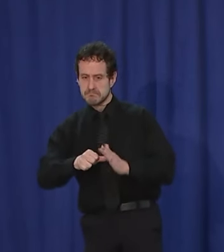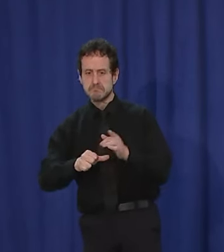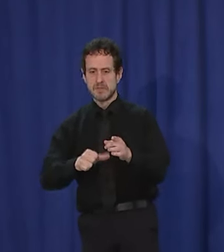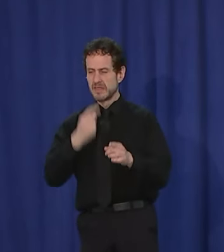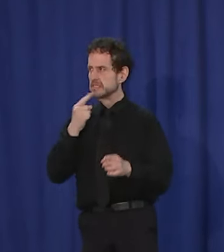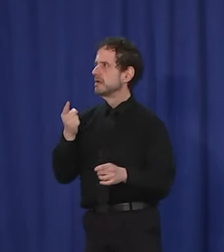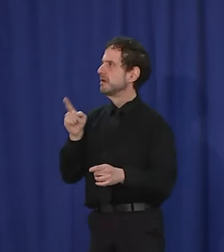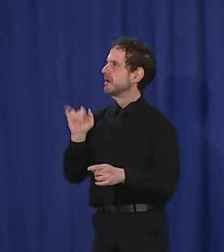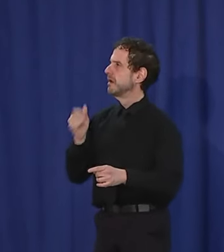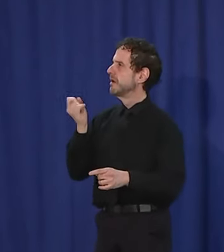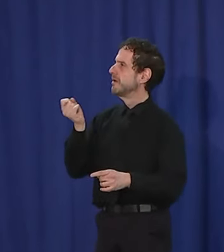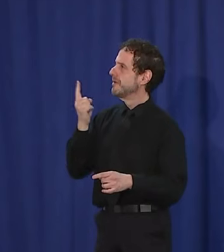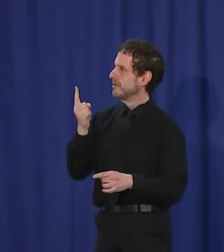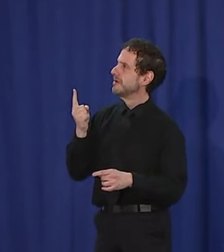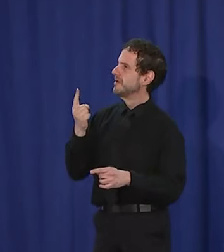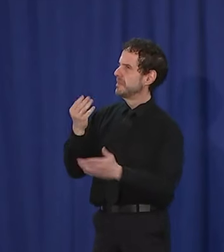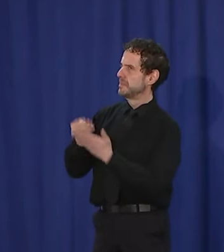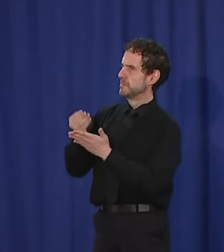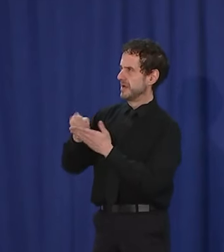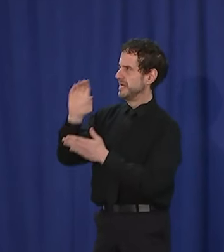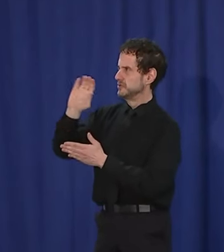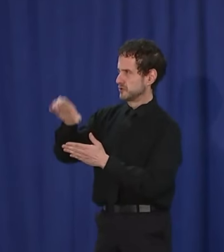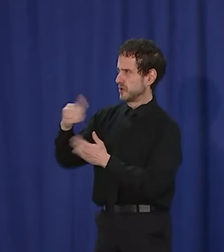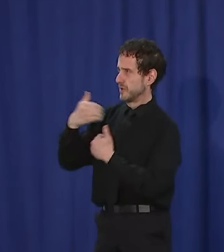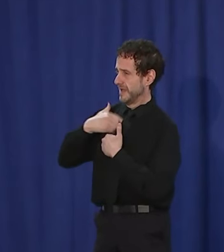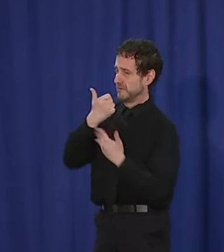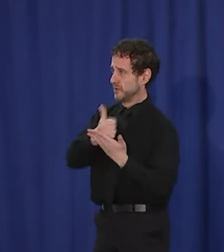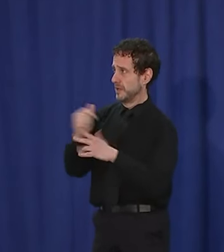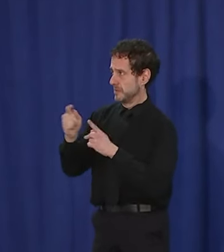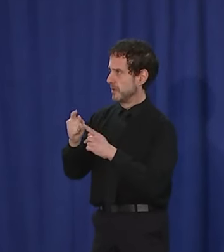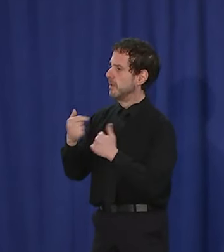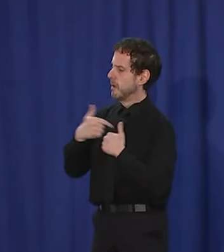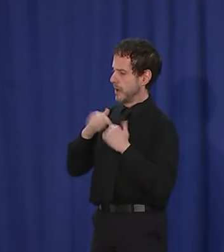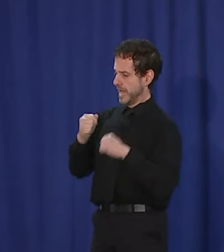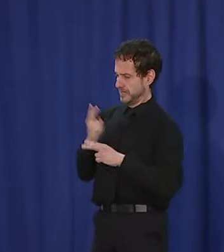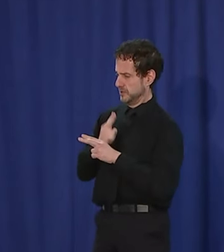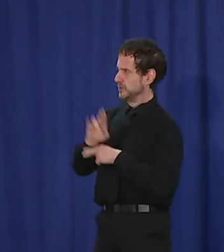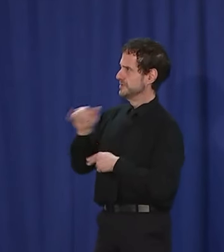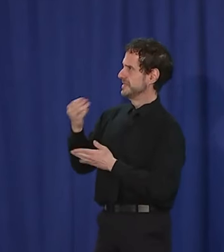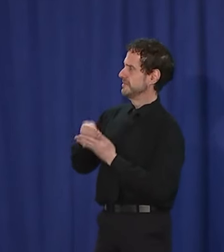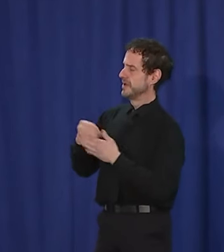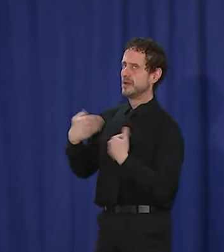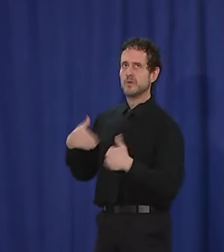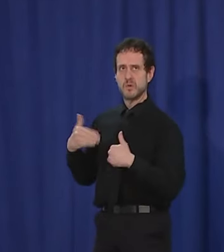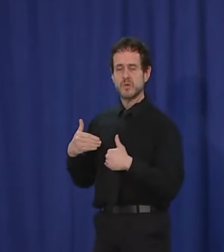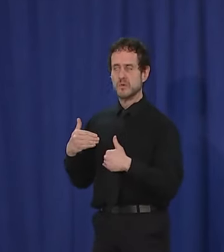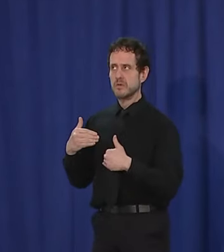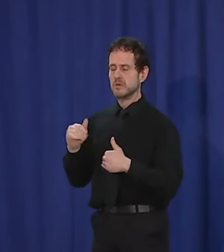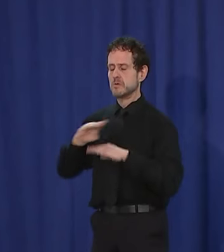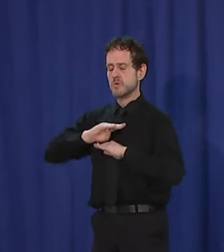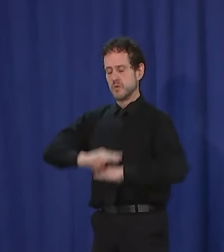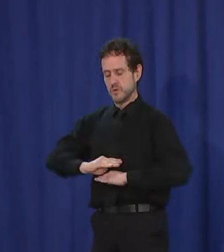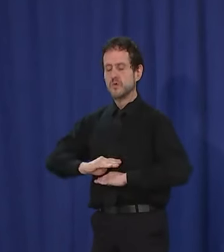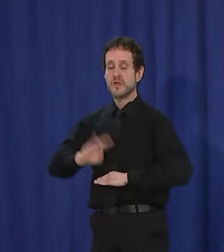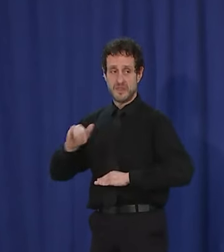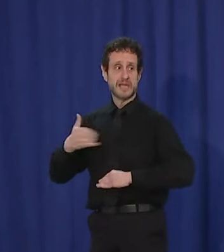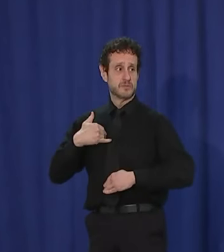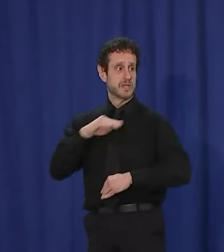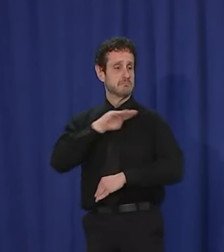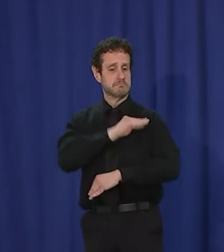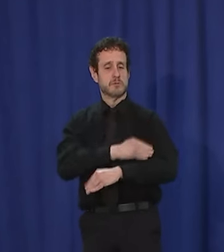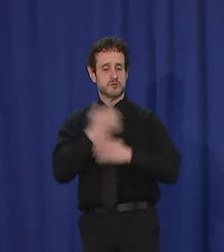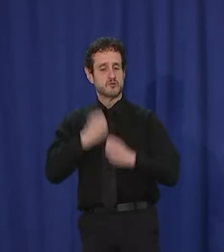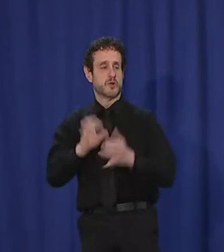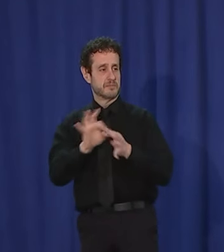it something that is now part of the law of the city, and I think that has power. Last question for